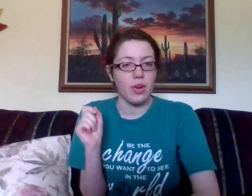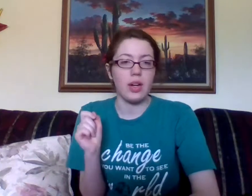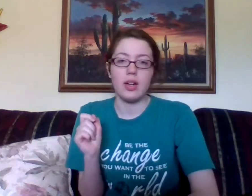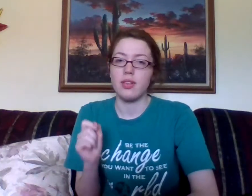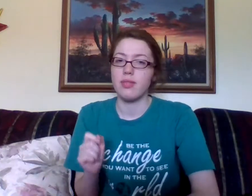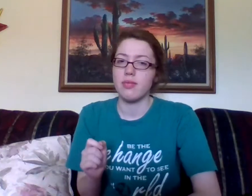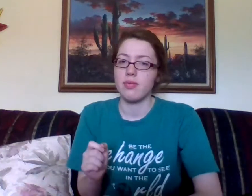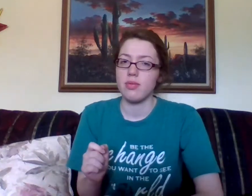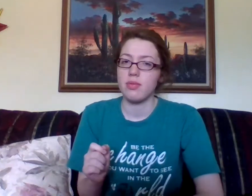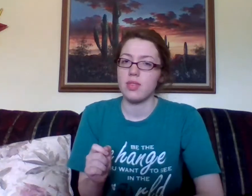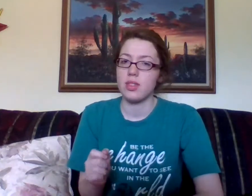for